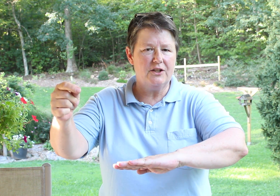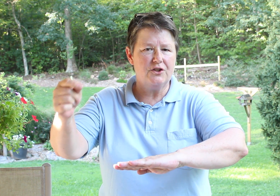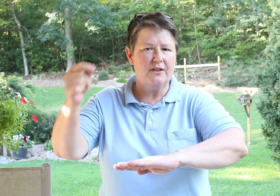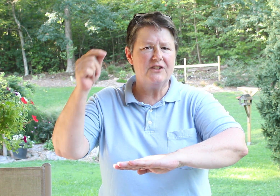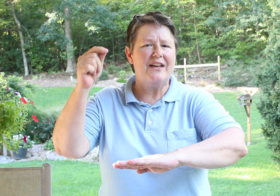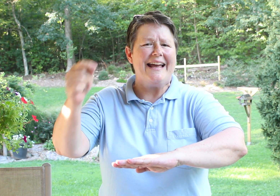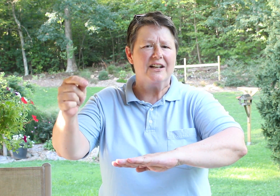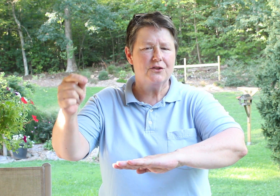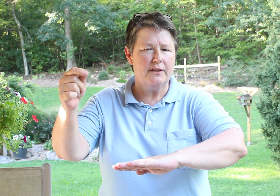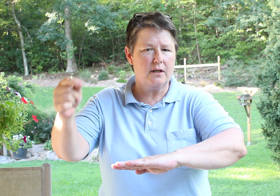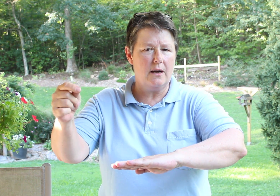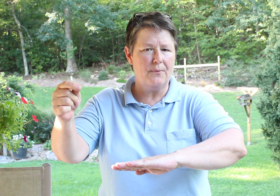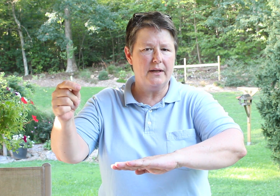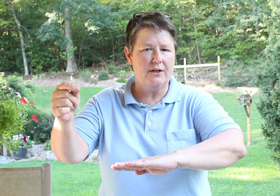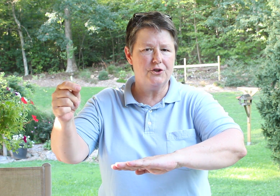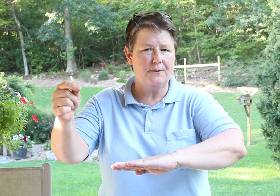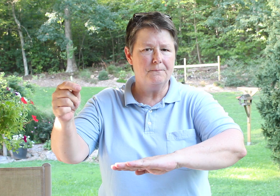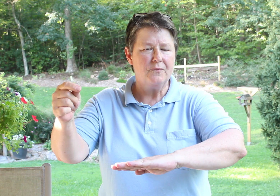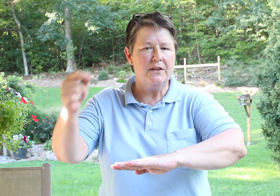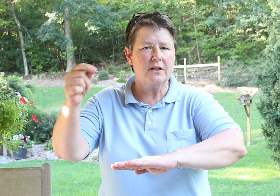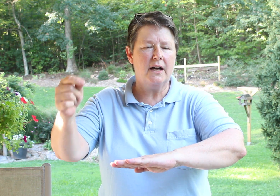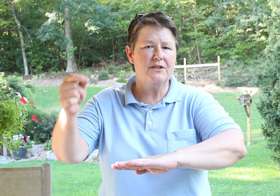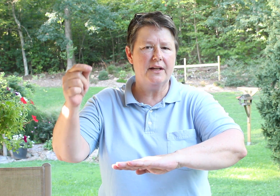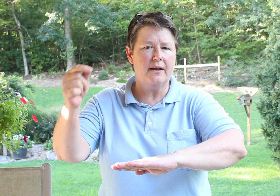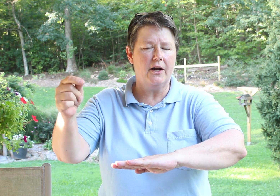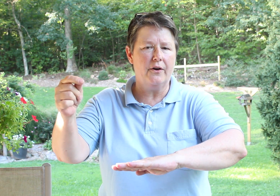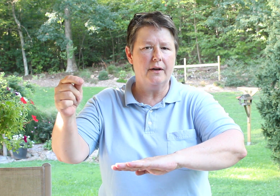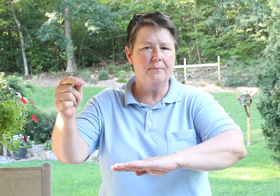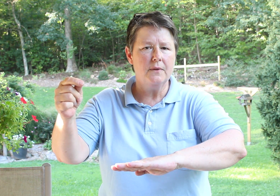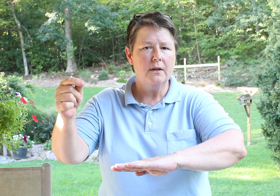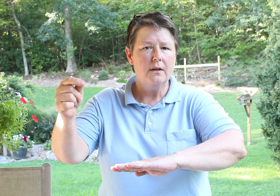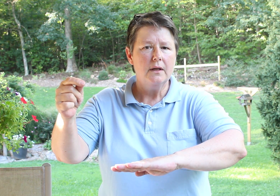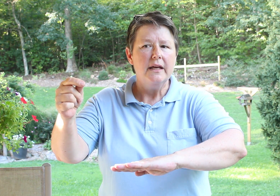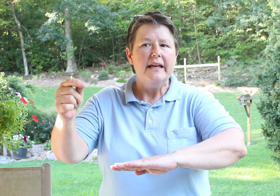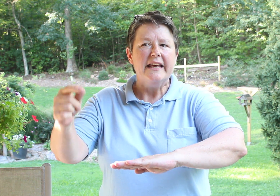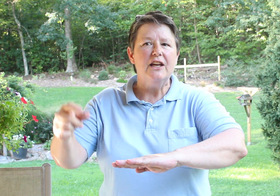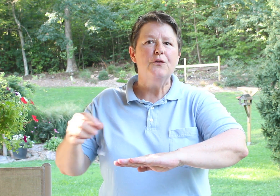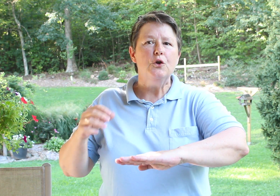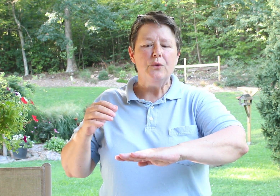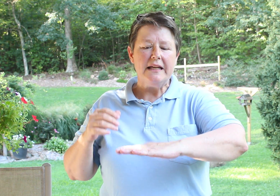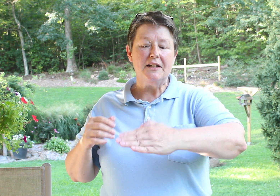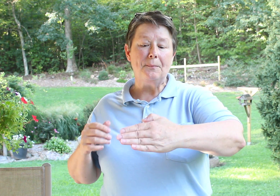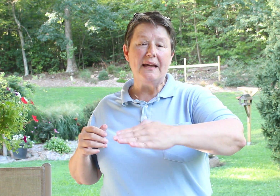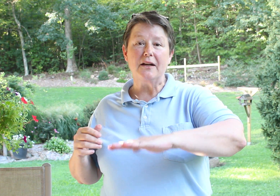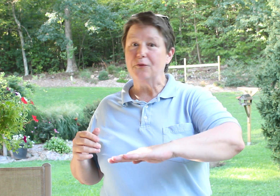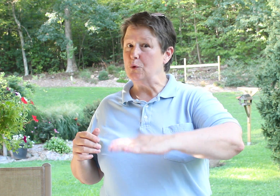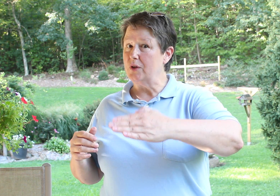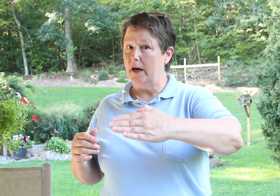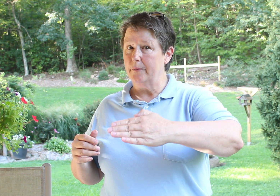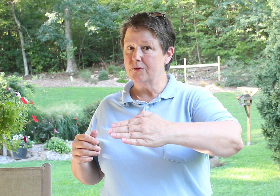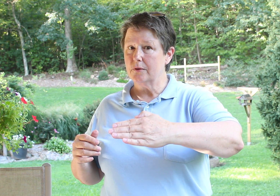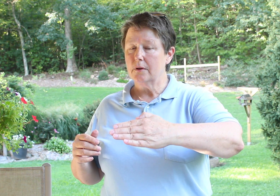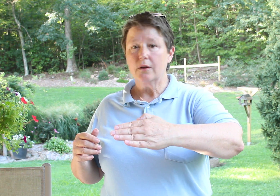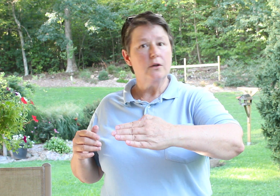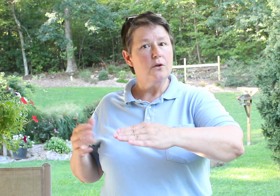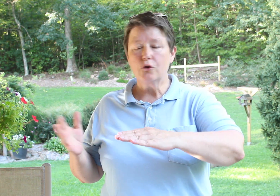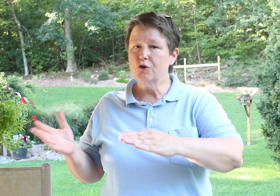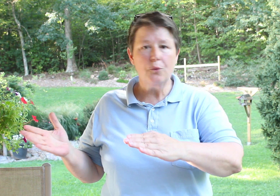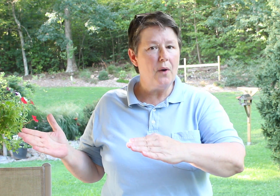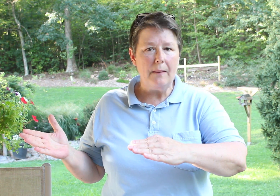retention. That's excellent comprehension in the content area. If you need to peek a few times, there's no problem